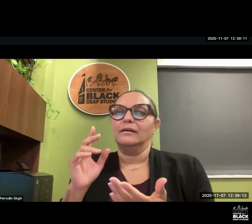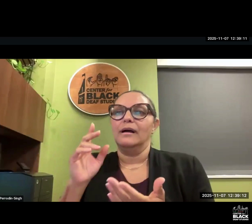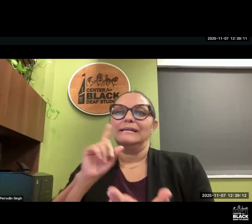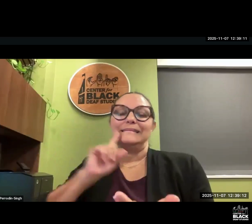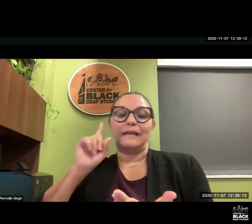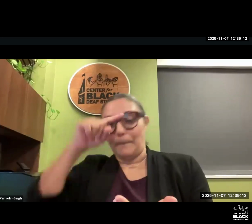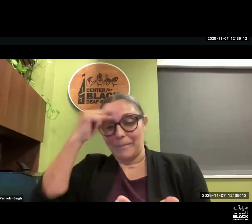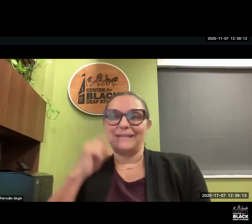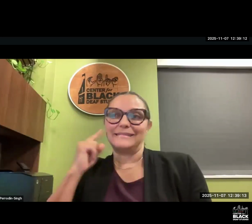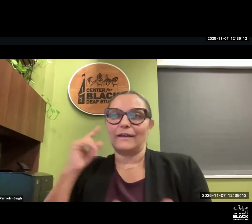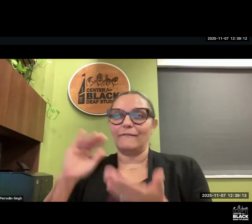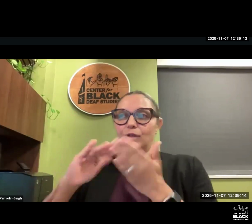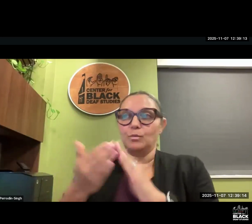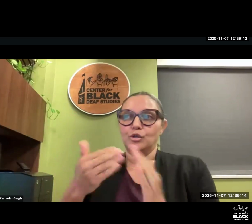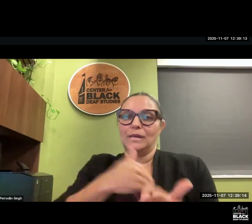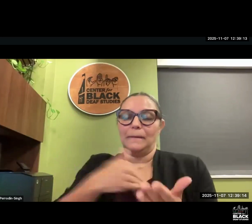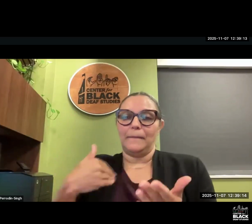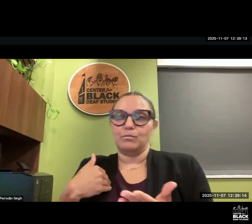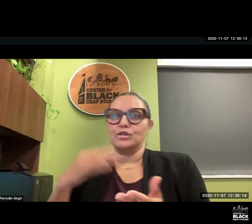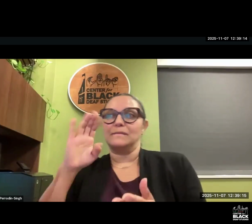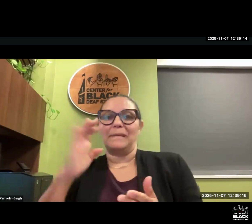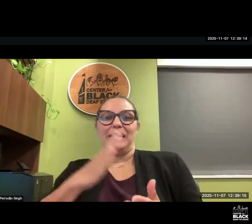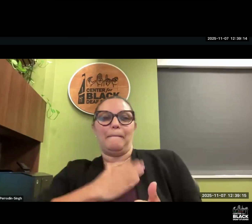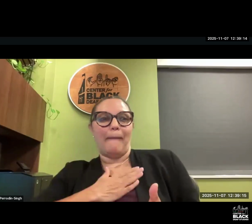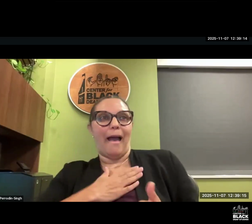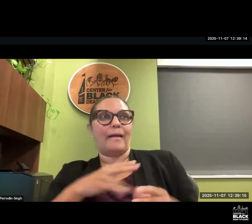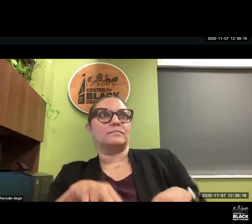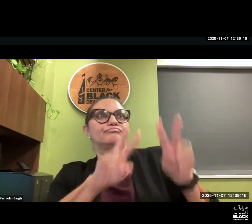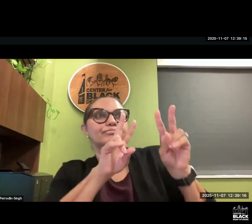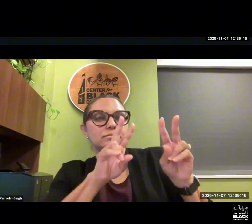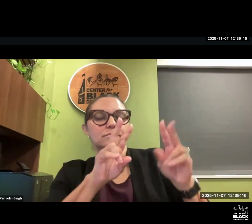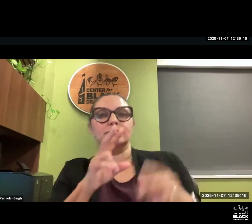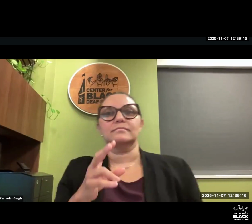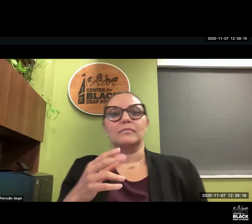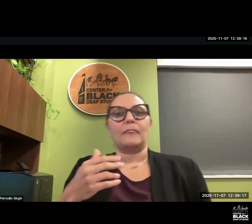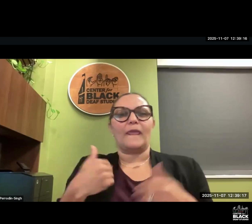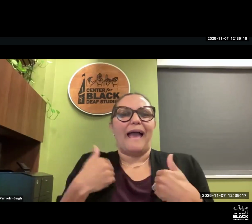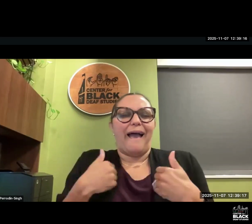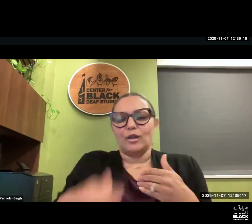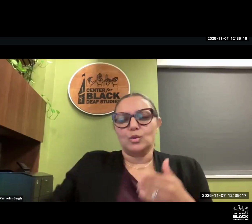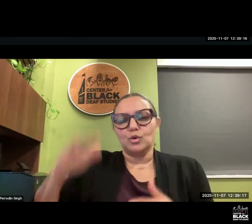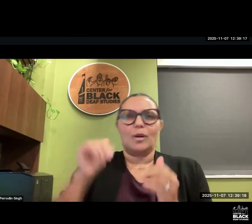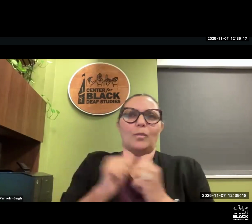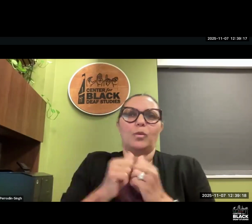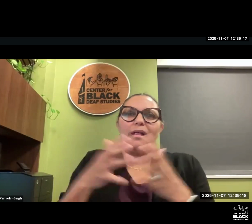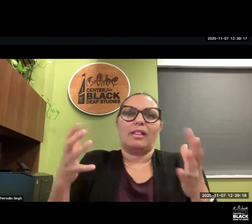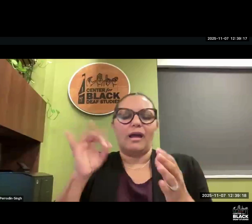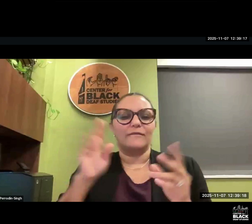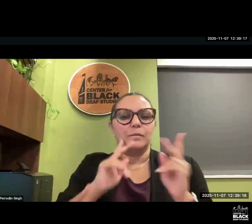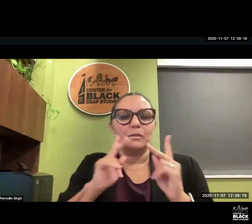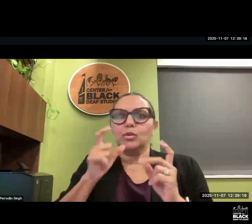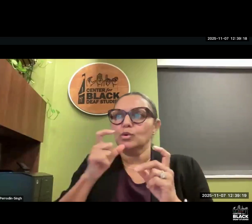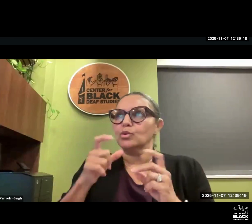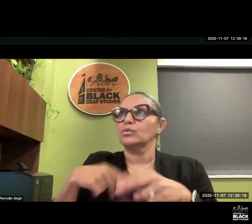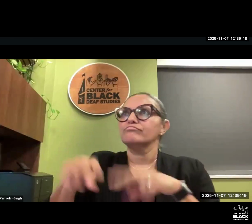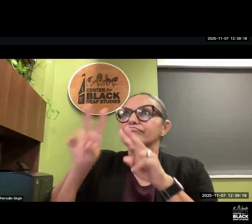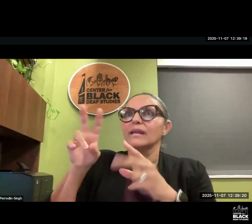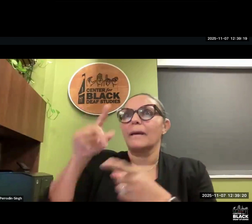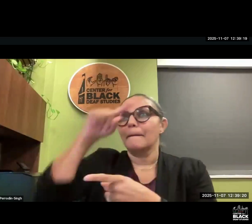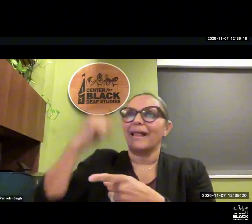how I'm able to overcome or navigate my experience, having role models, having